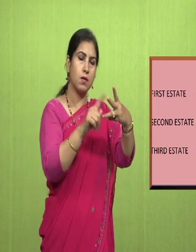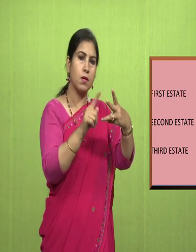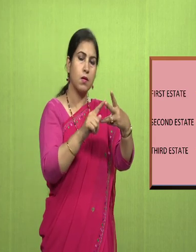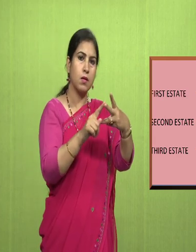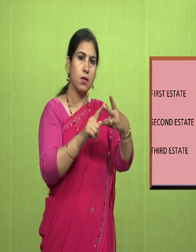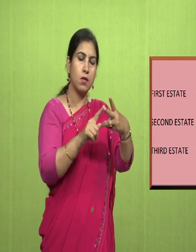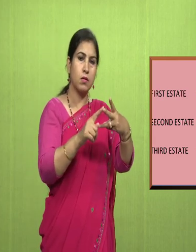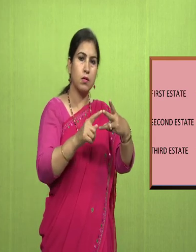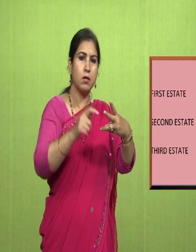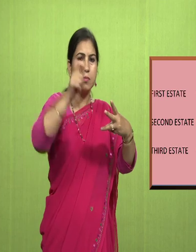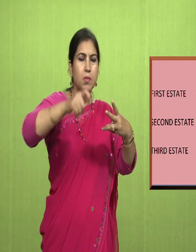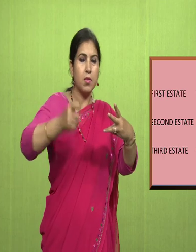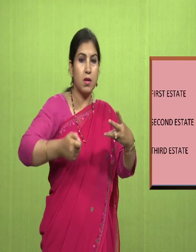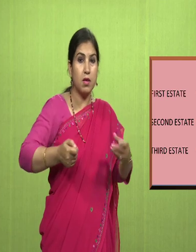the second was from